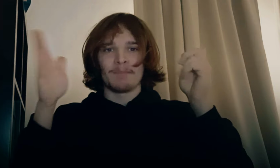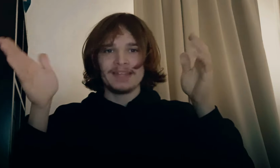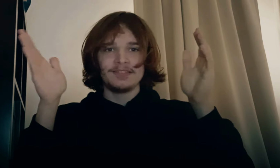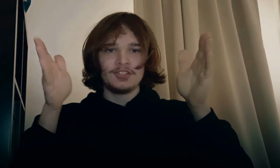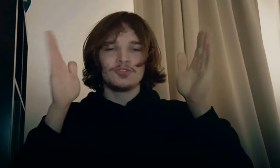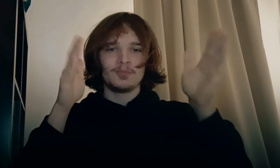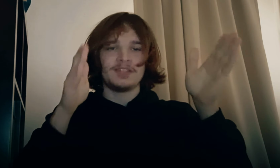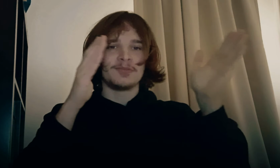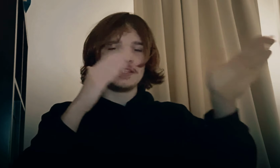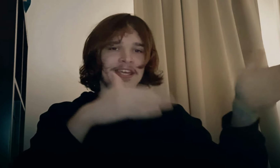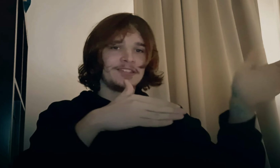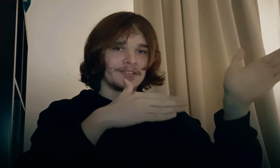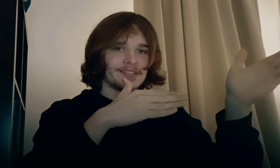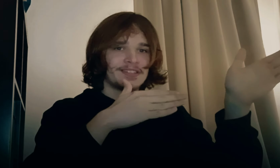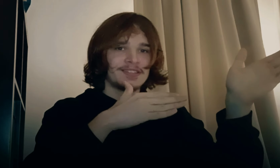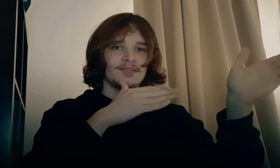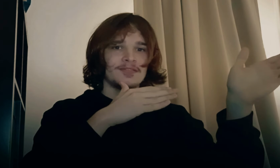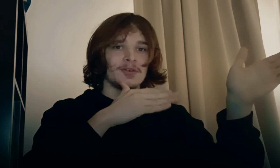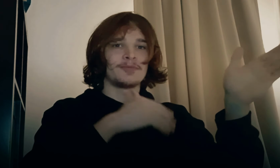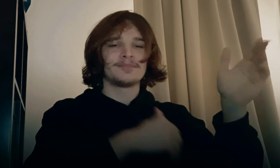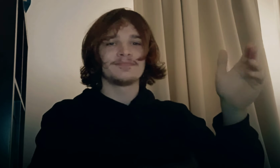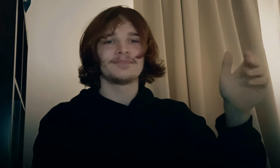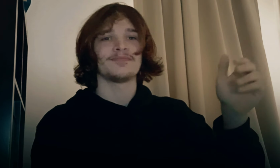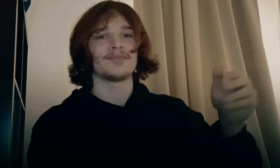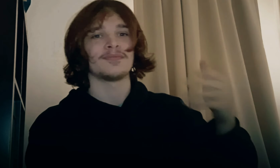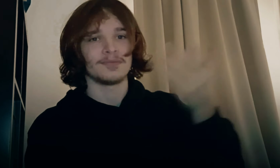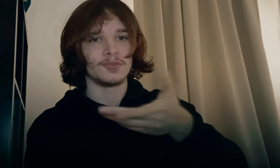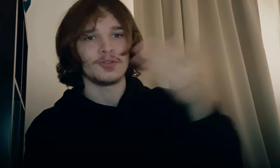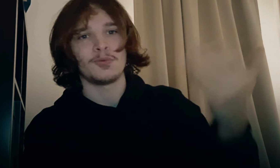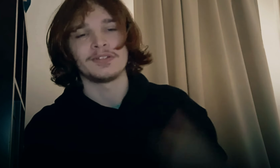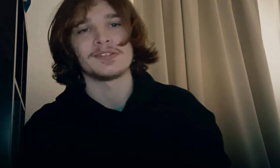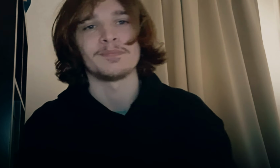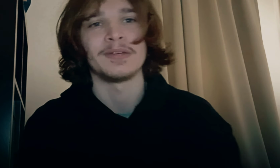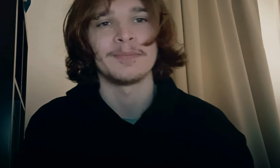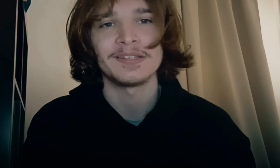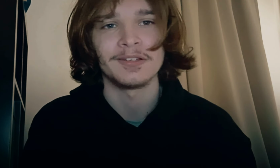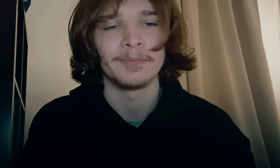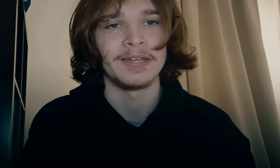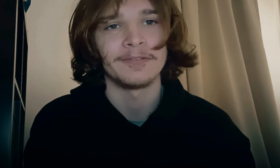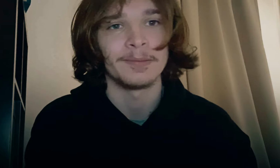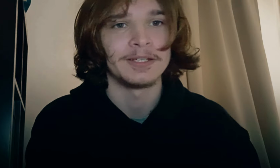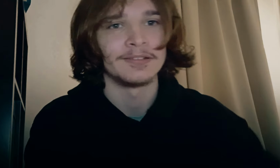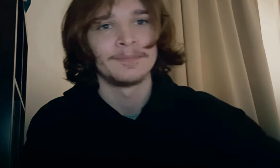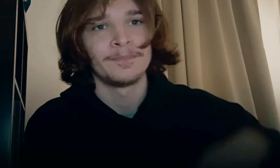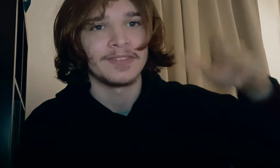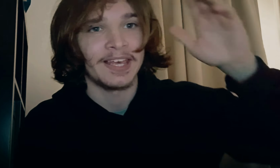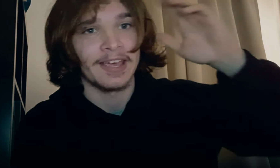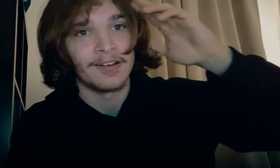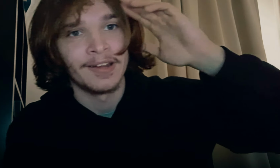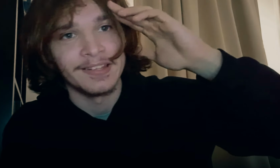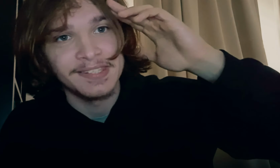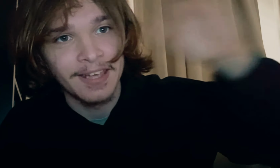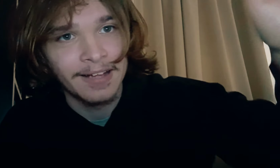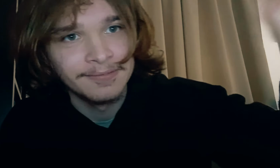Men need to be dominators. So you know what is being masculine, being feminine. Take care and see ya.